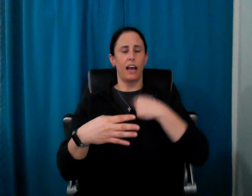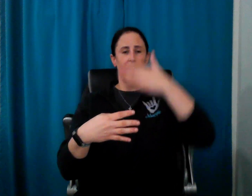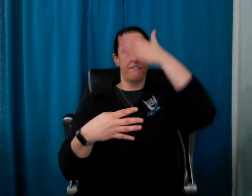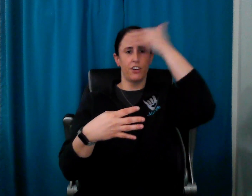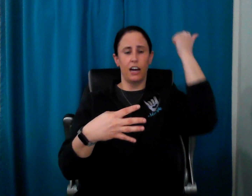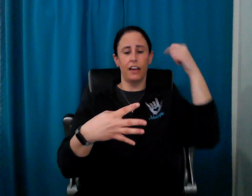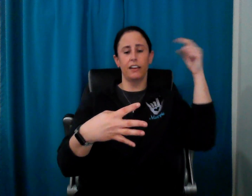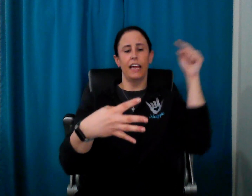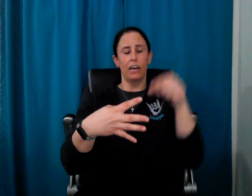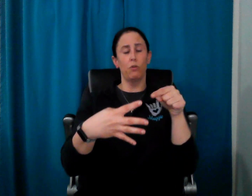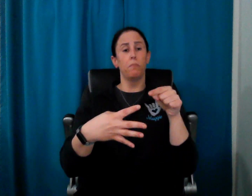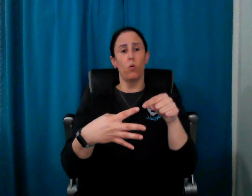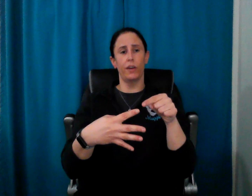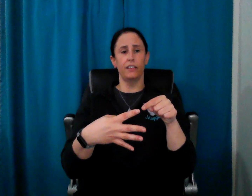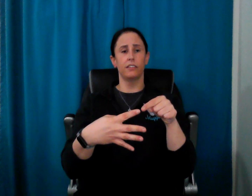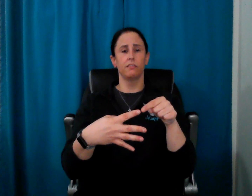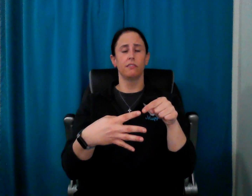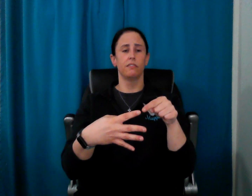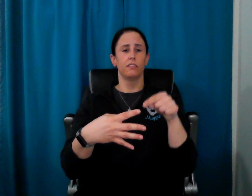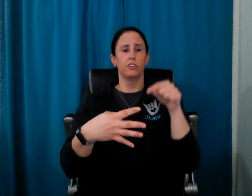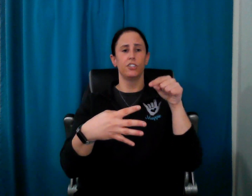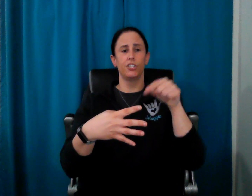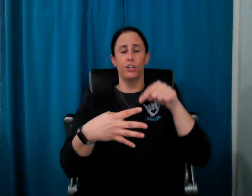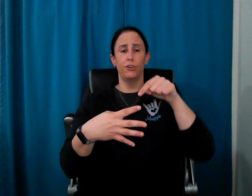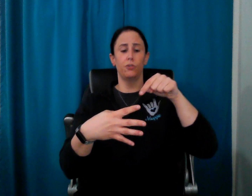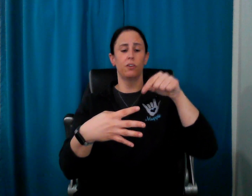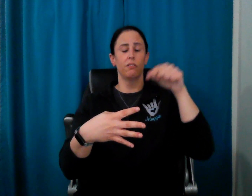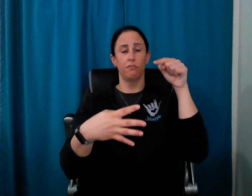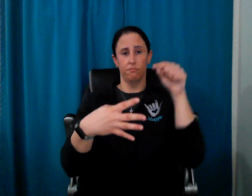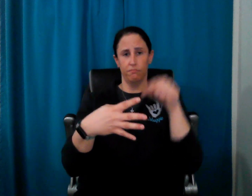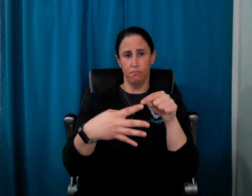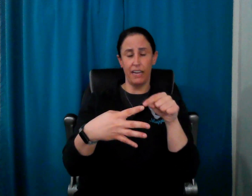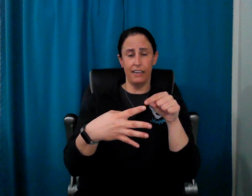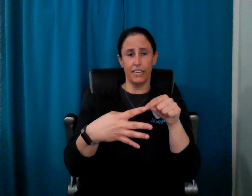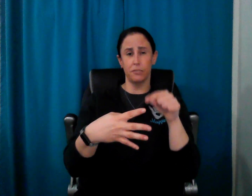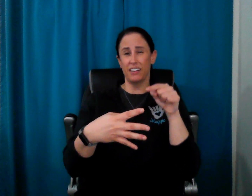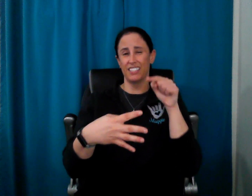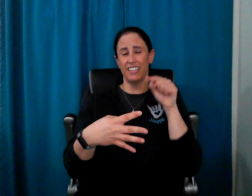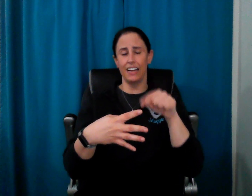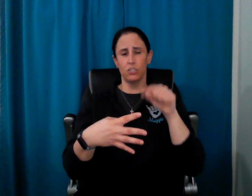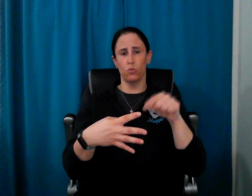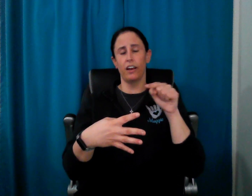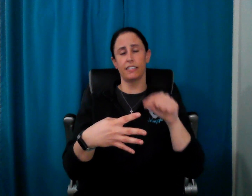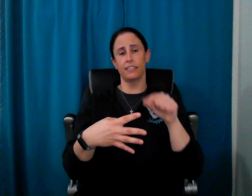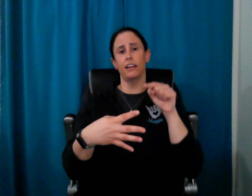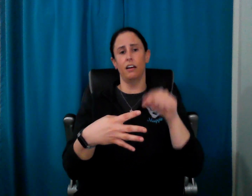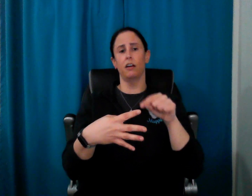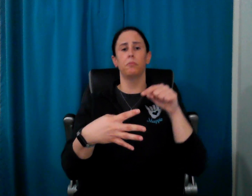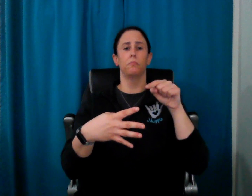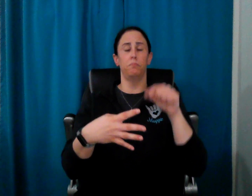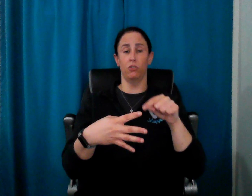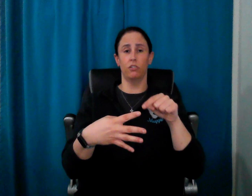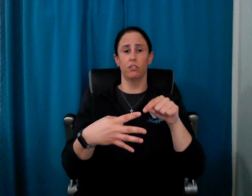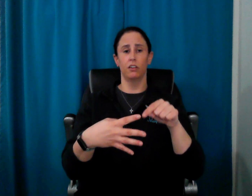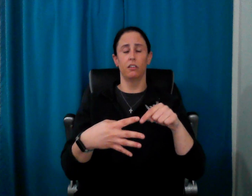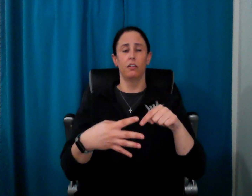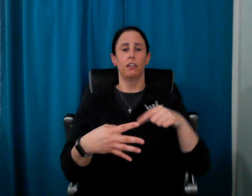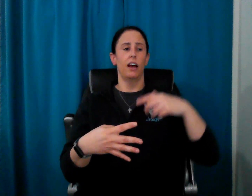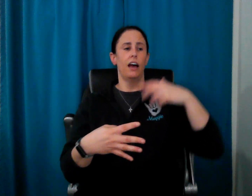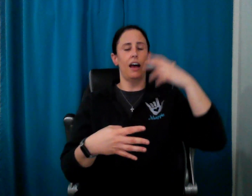I forgot, and I would point to my index because that is where I set up milk.